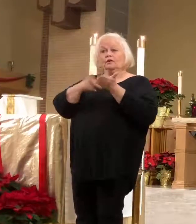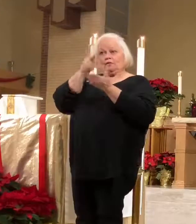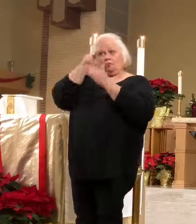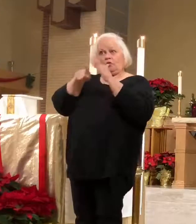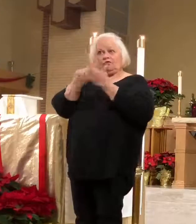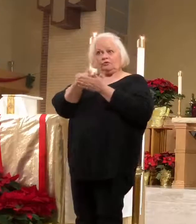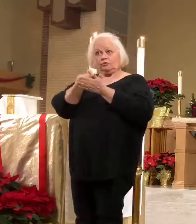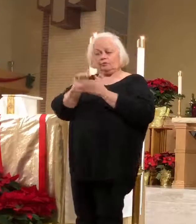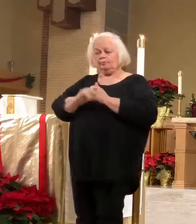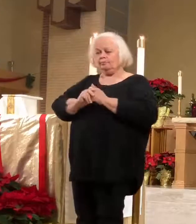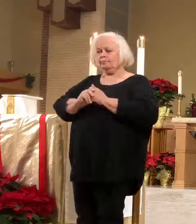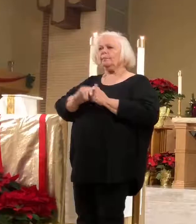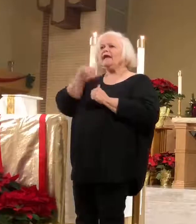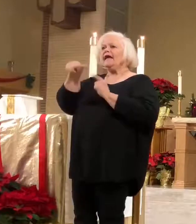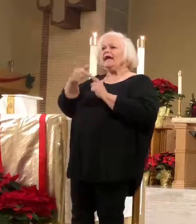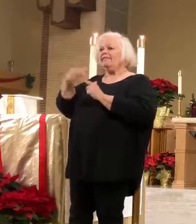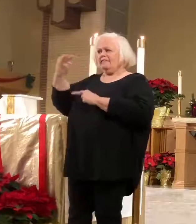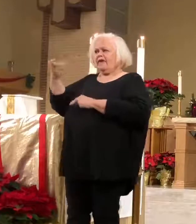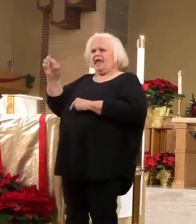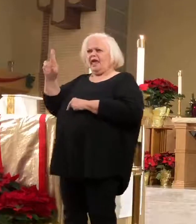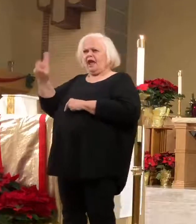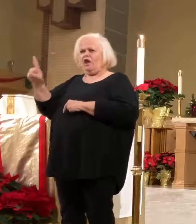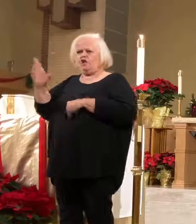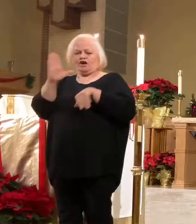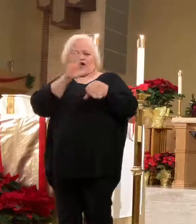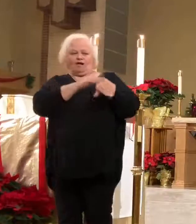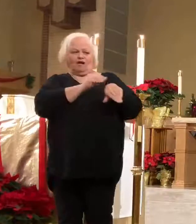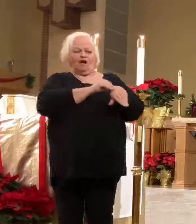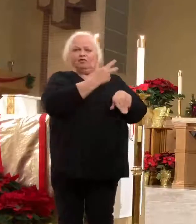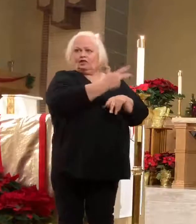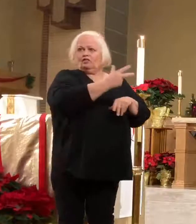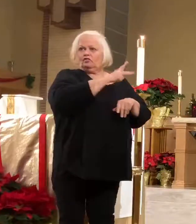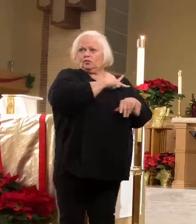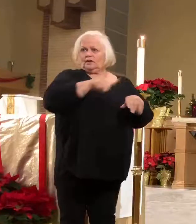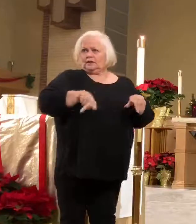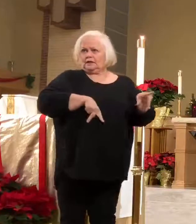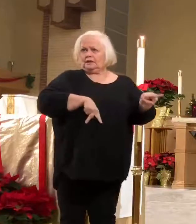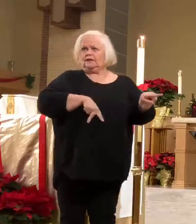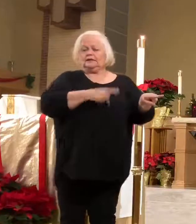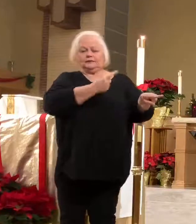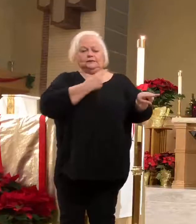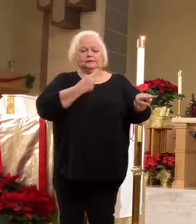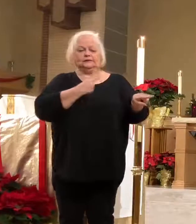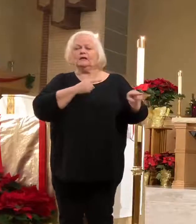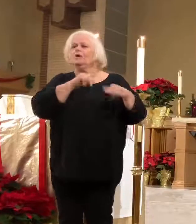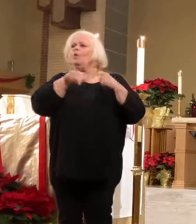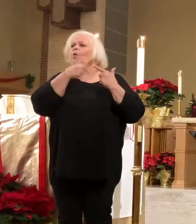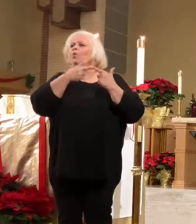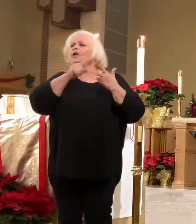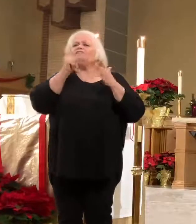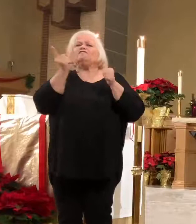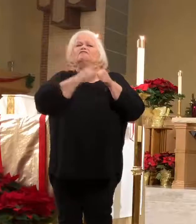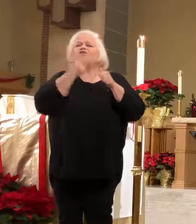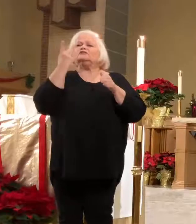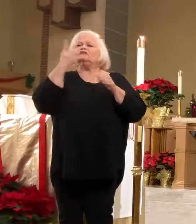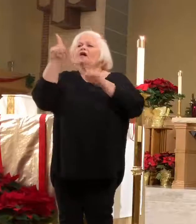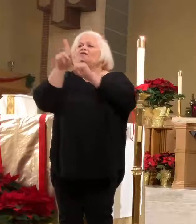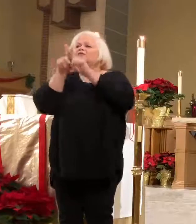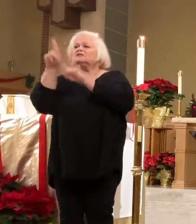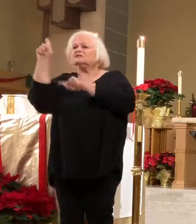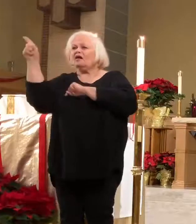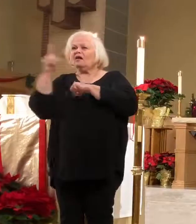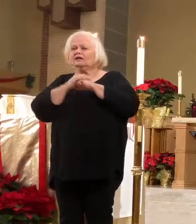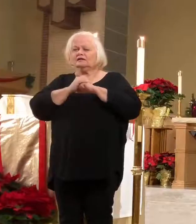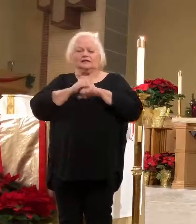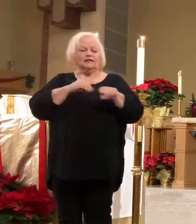Then Herod called the Magi secretly and ascertained from them the time of the star's appearance. He sent